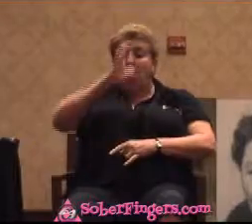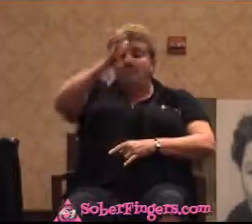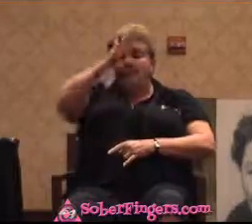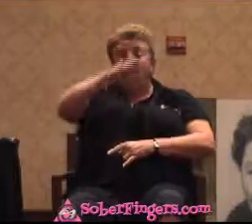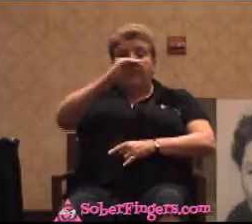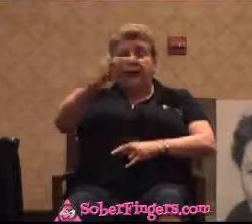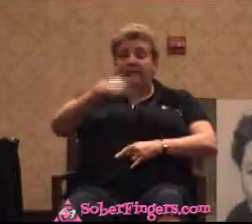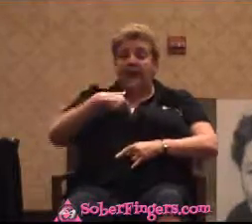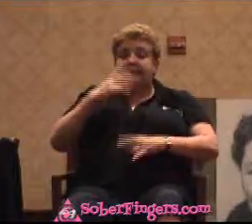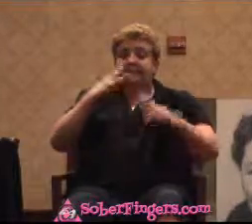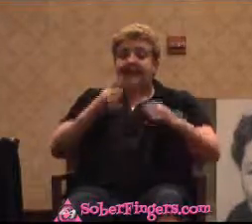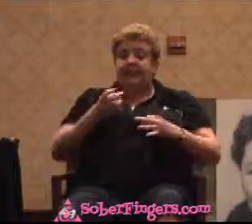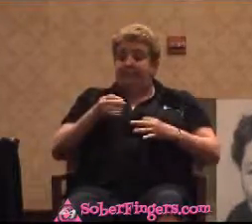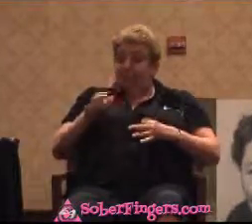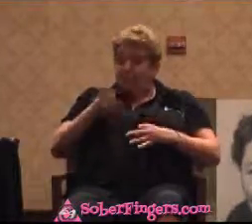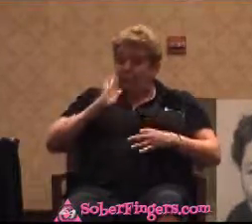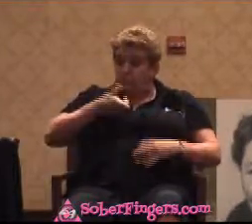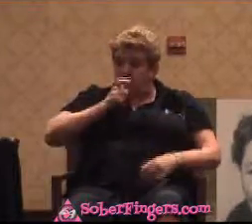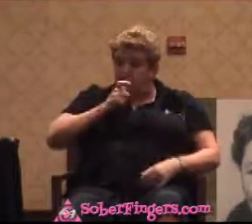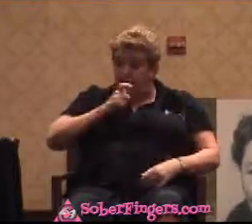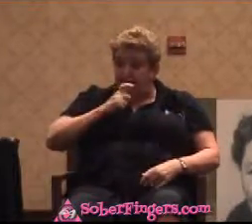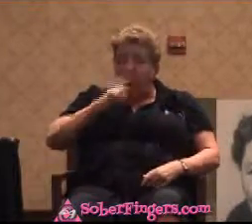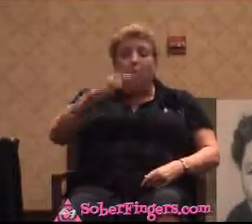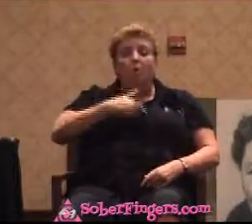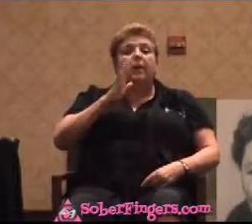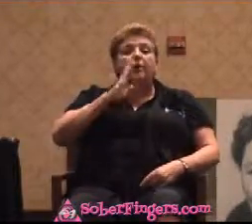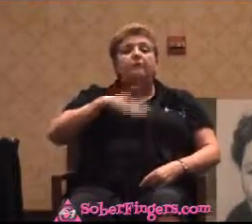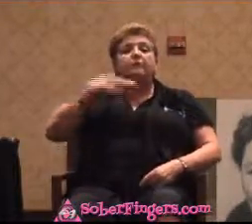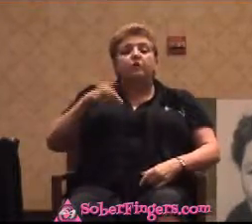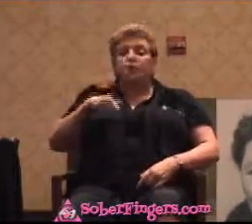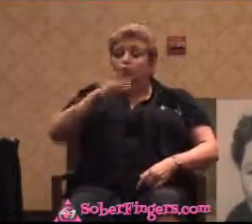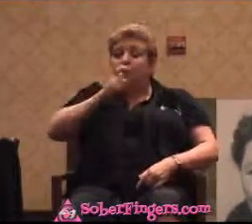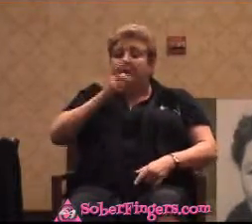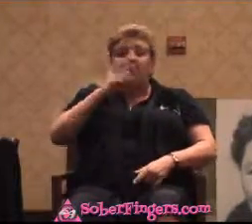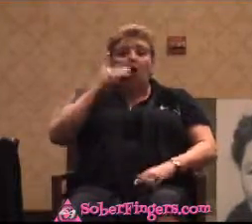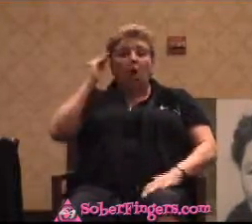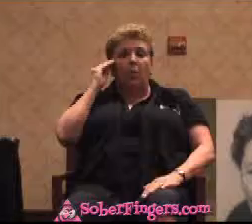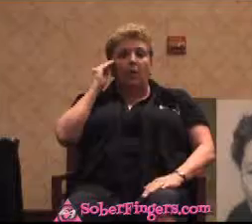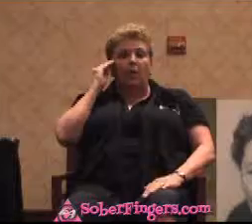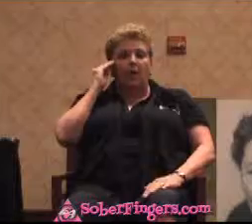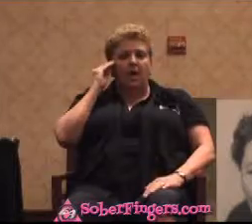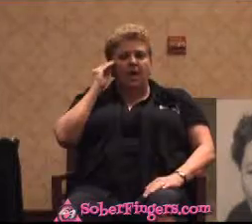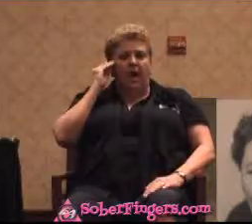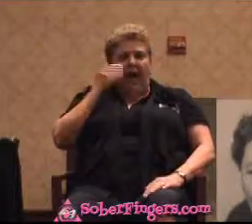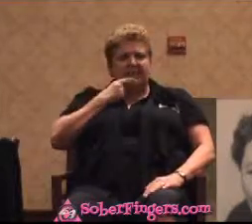going to drink, we would much rather you drink at home. I said, what did your mother just